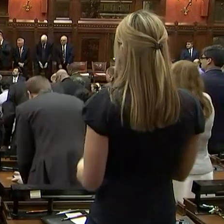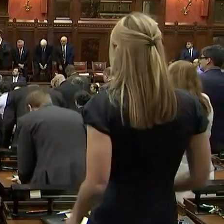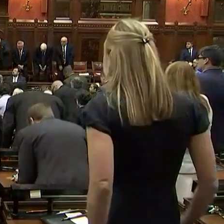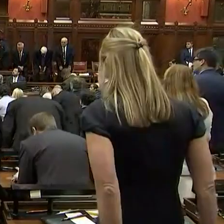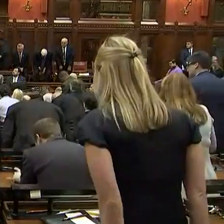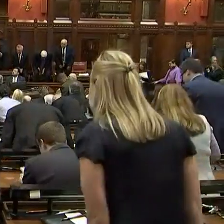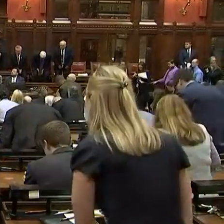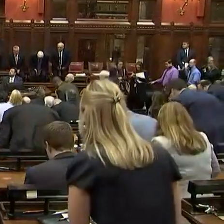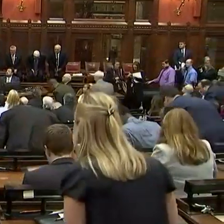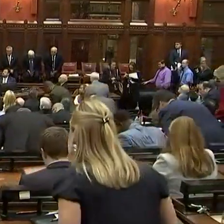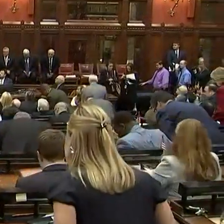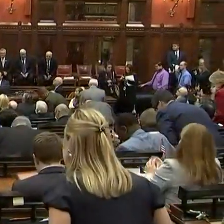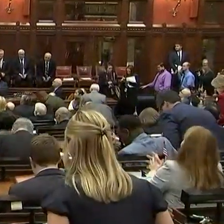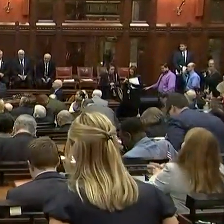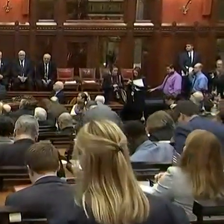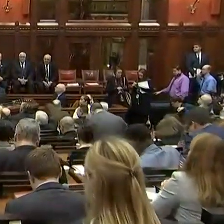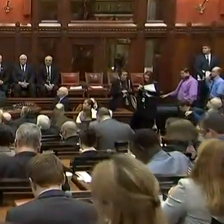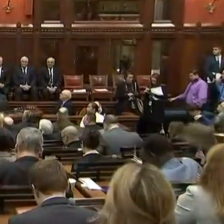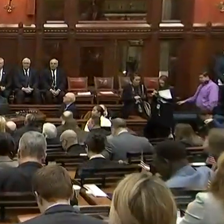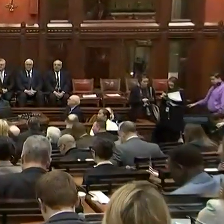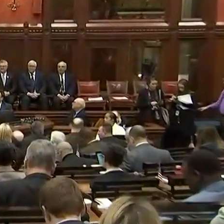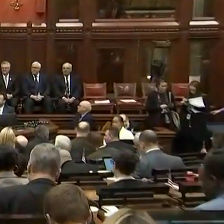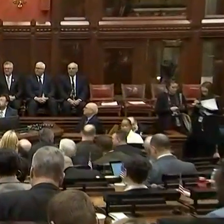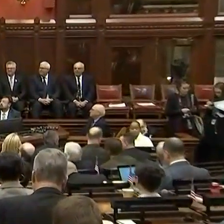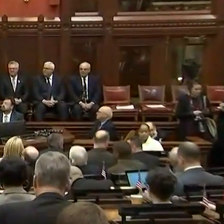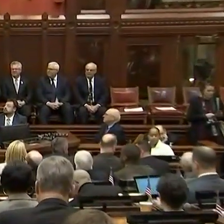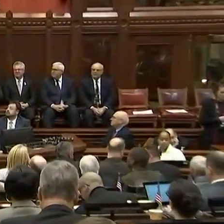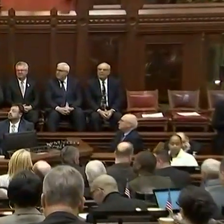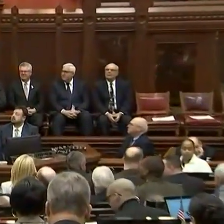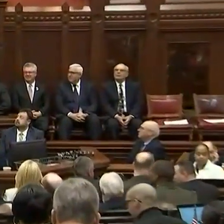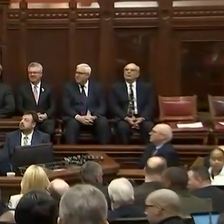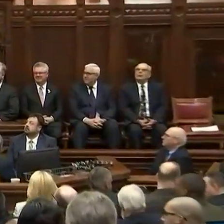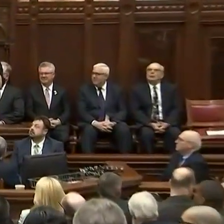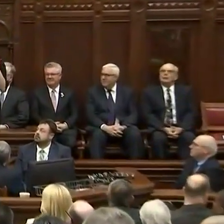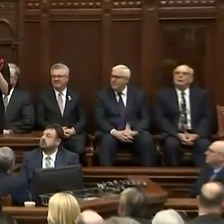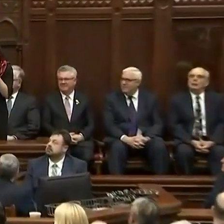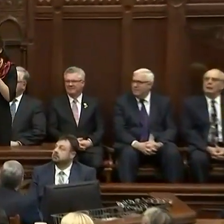And that's why, together, we also adopted a bold new paid family and medical leave